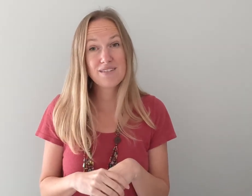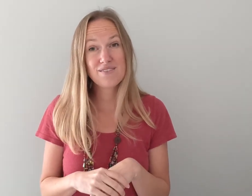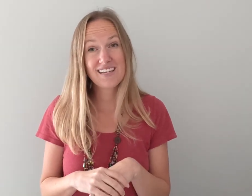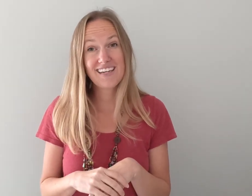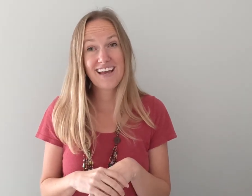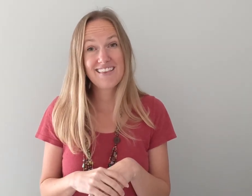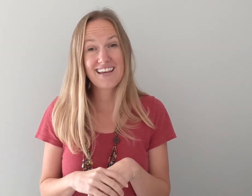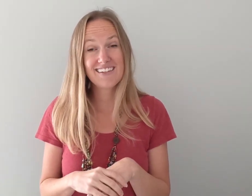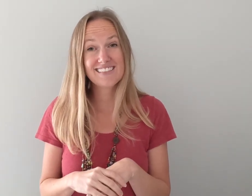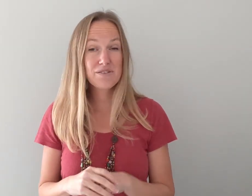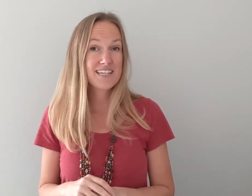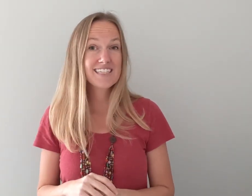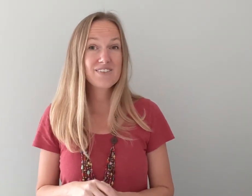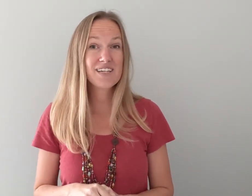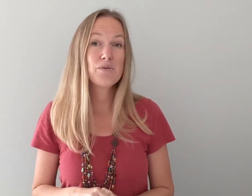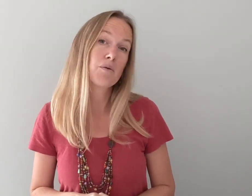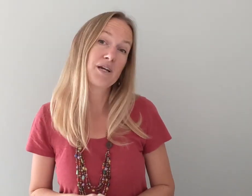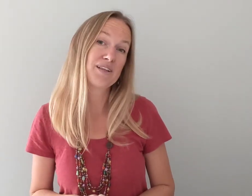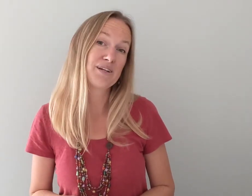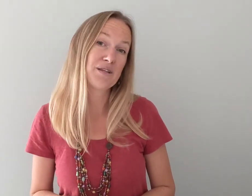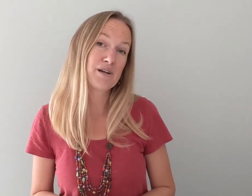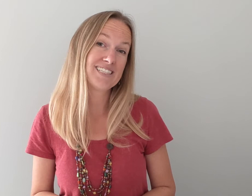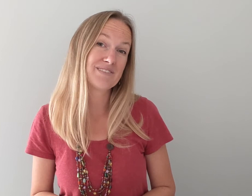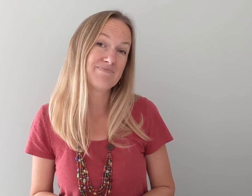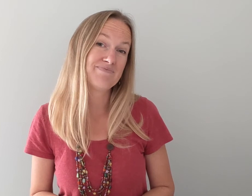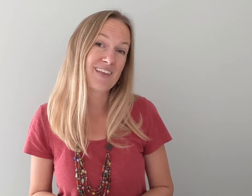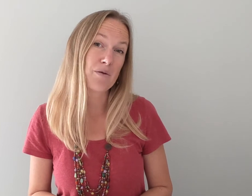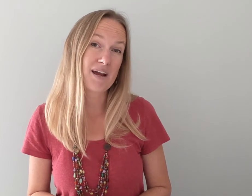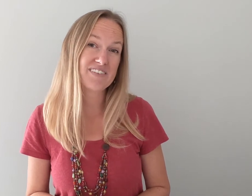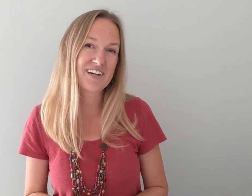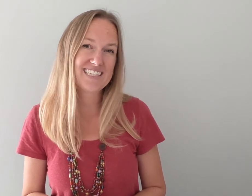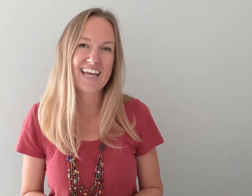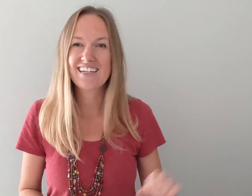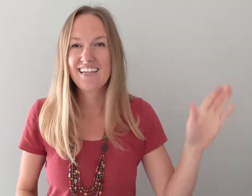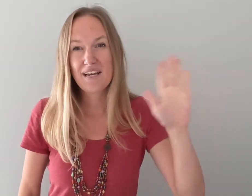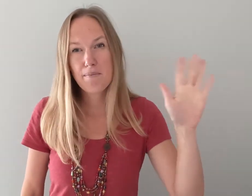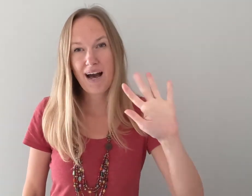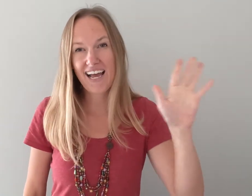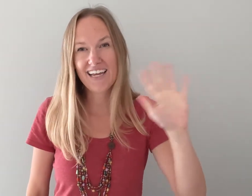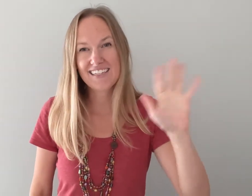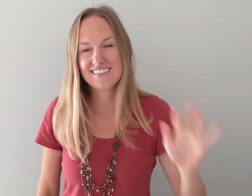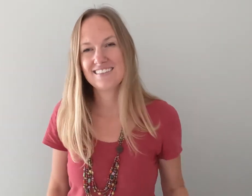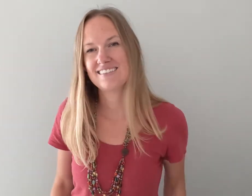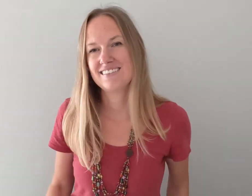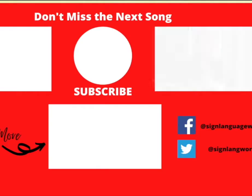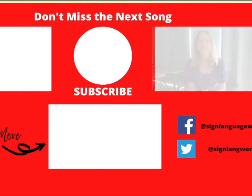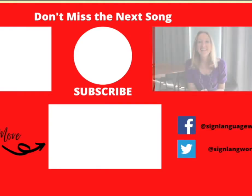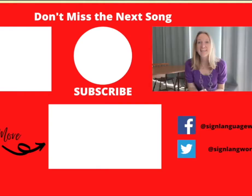you need, and then I'll see you in the next video where we're gonna learn the bridge. Hope you're having a great day. Bye. If you